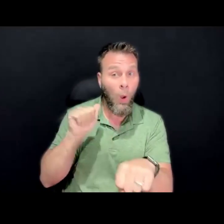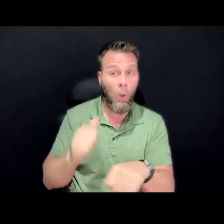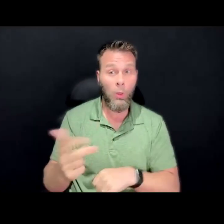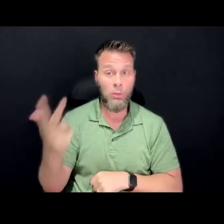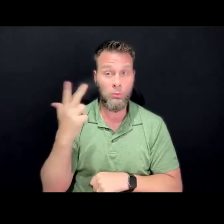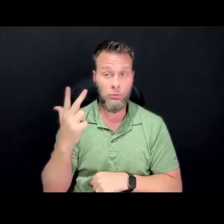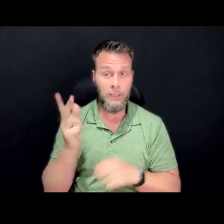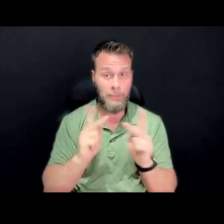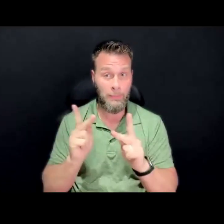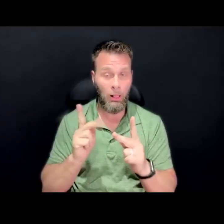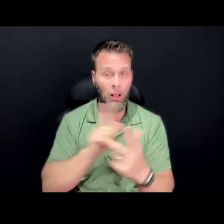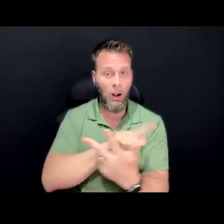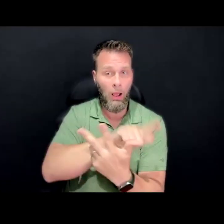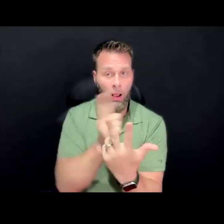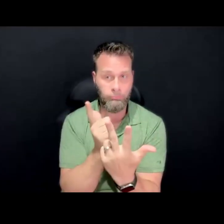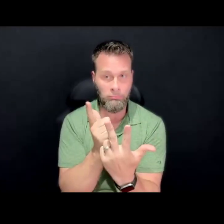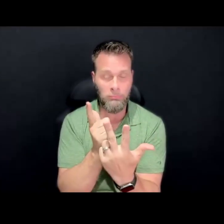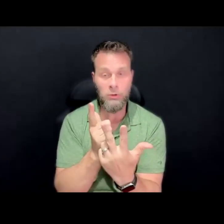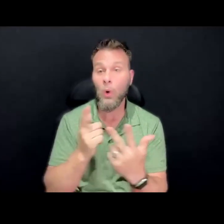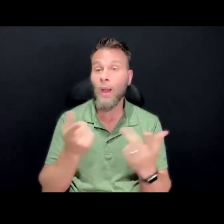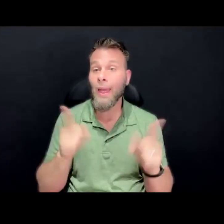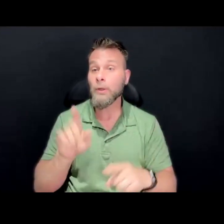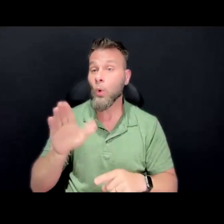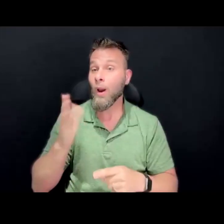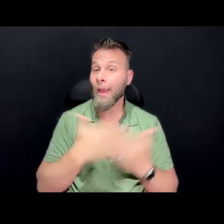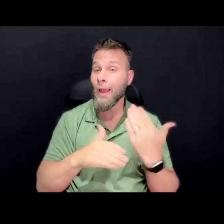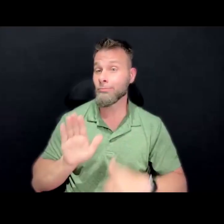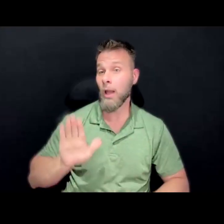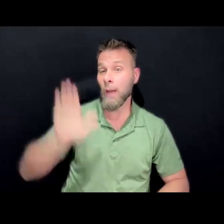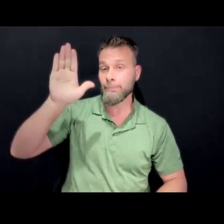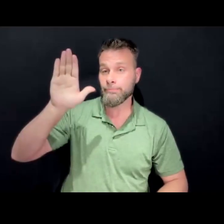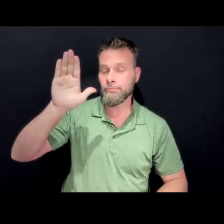time in the order in which your hands were raised.